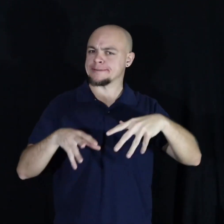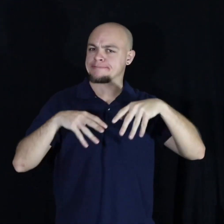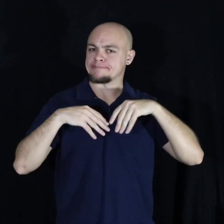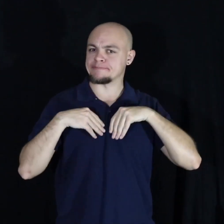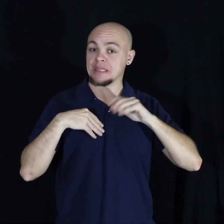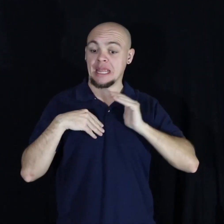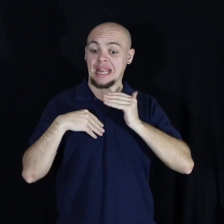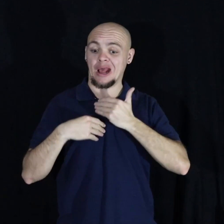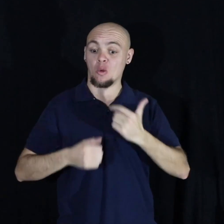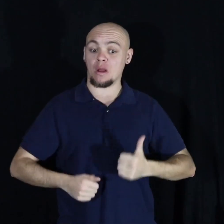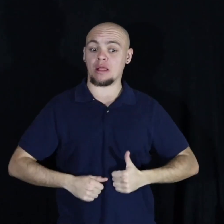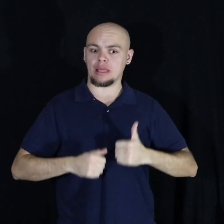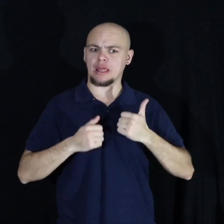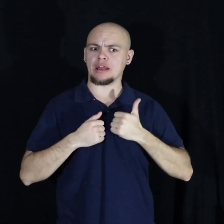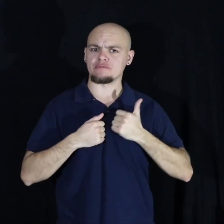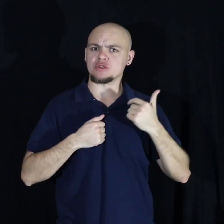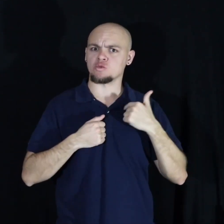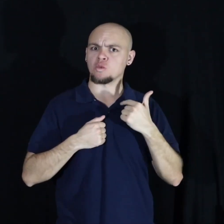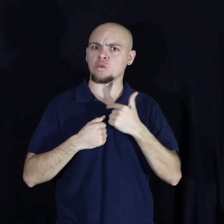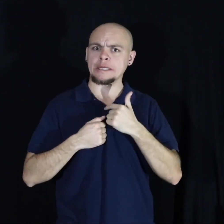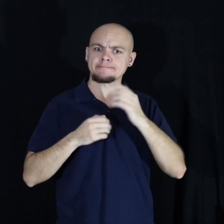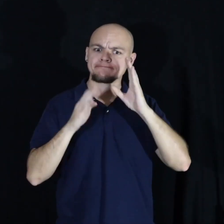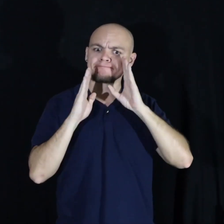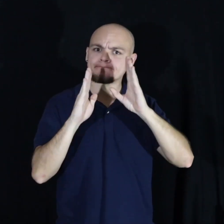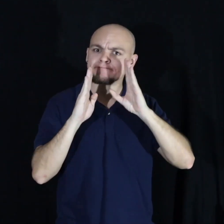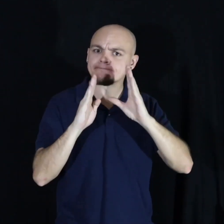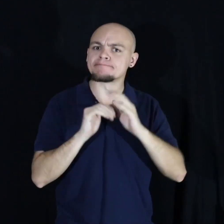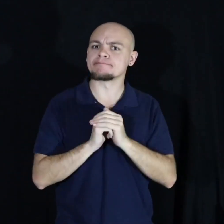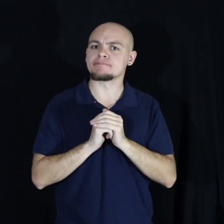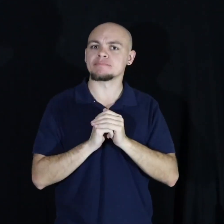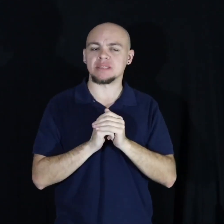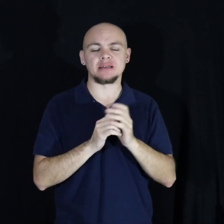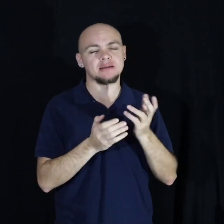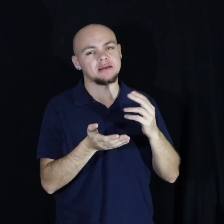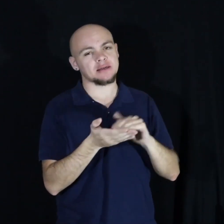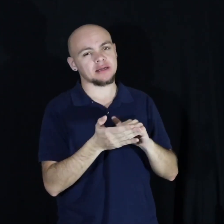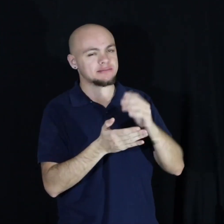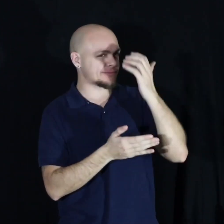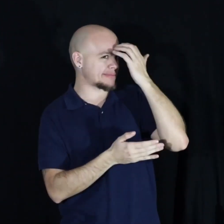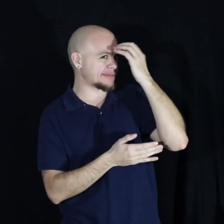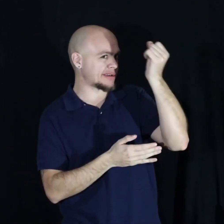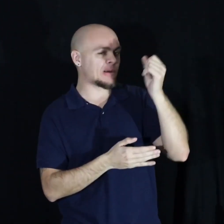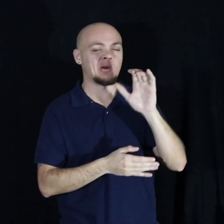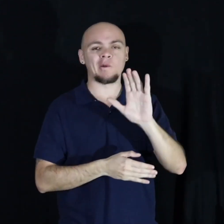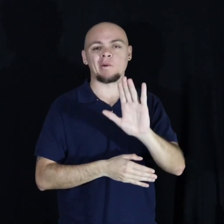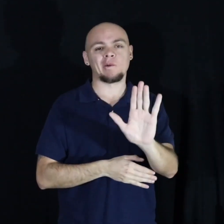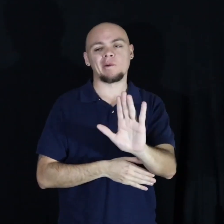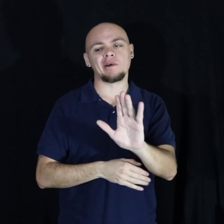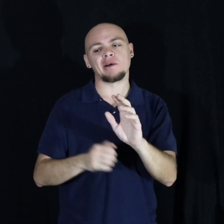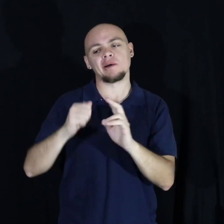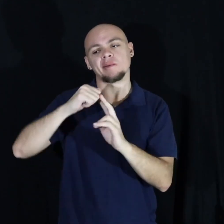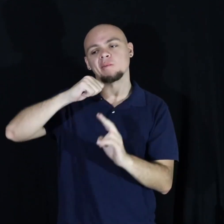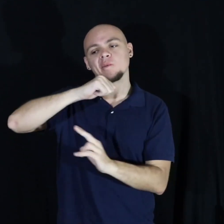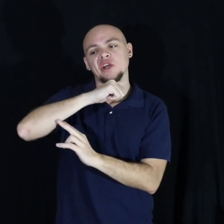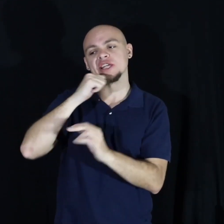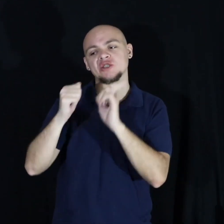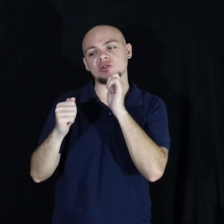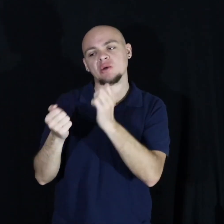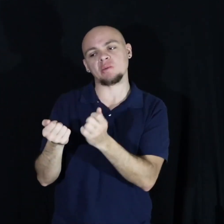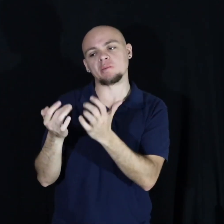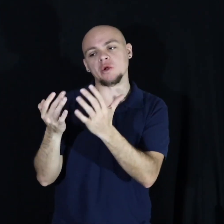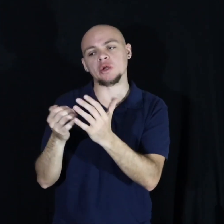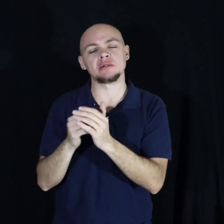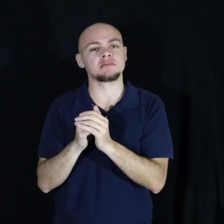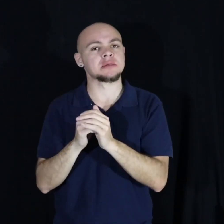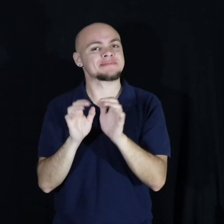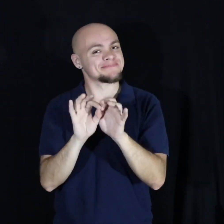lives. And while conventional wisdom, again, has us saying we should never burn a bridge, bridges are important to